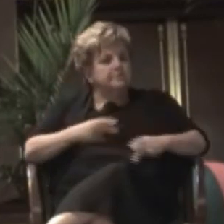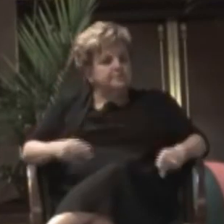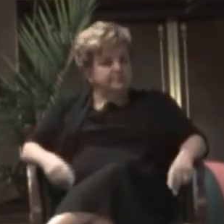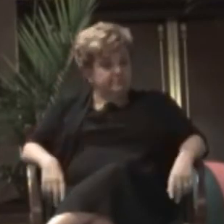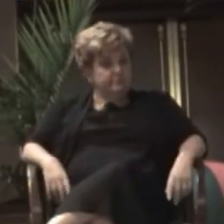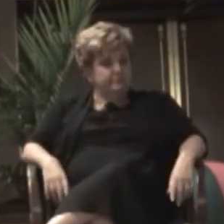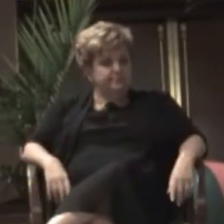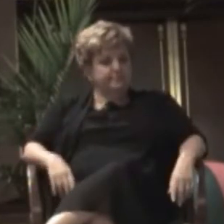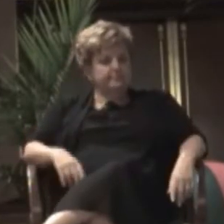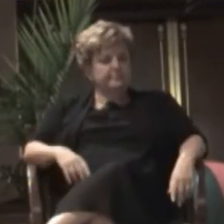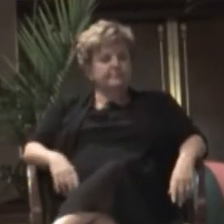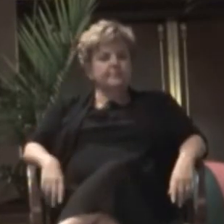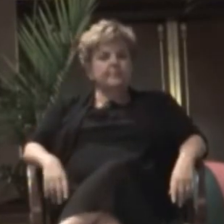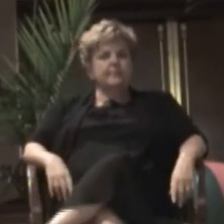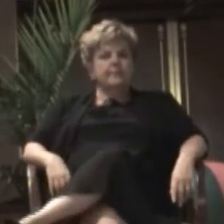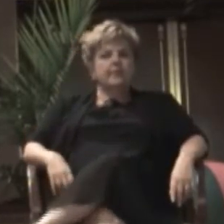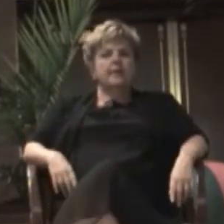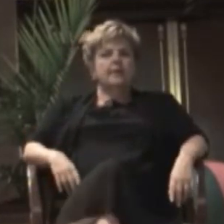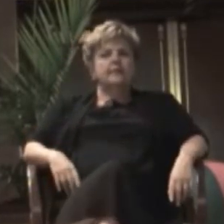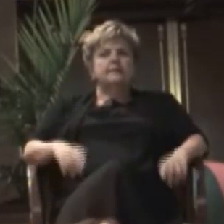Excuse me. But he passed that sentence, and